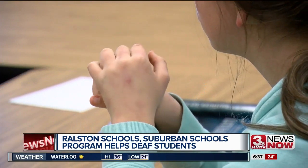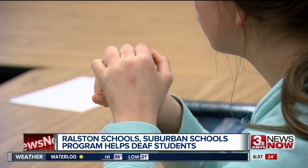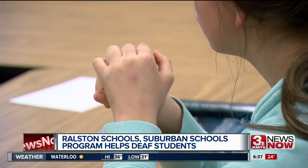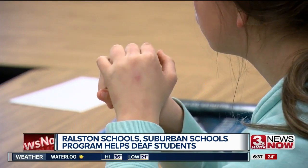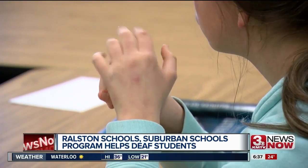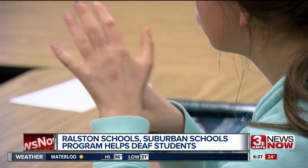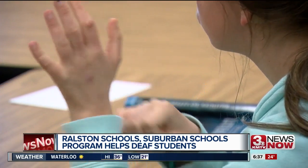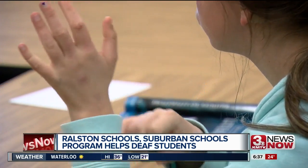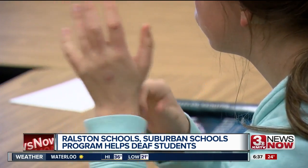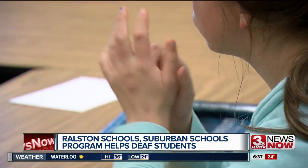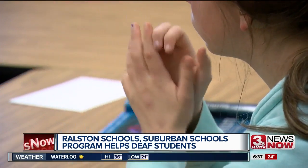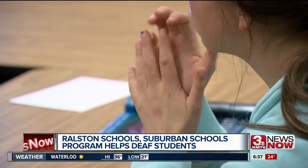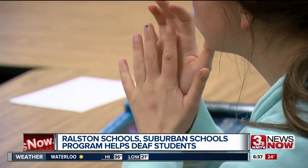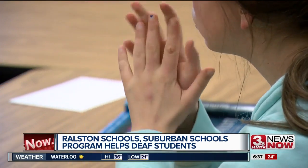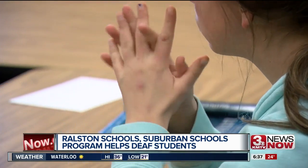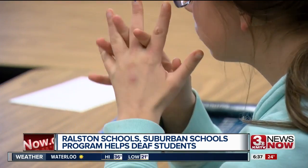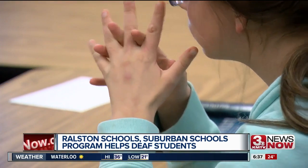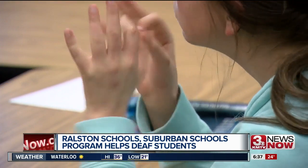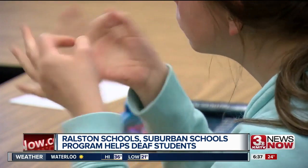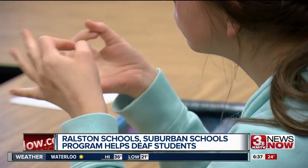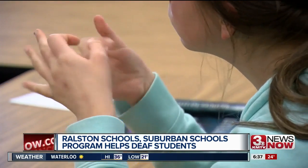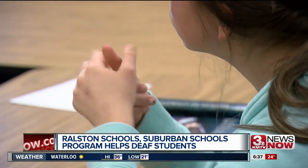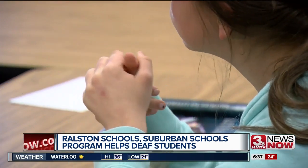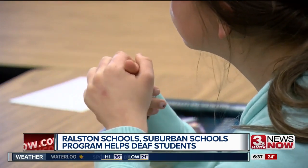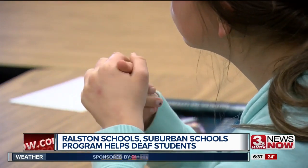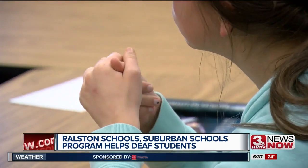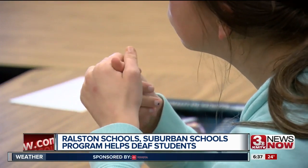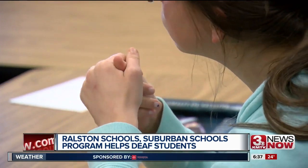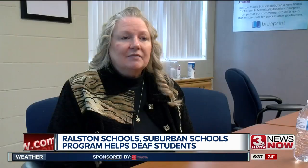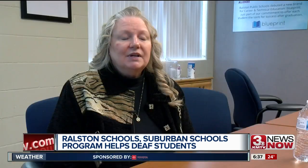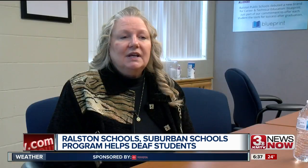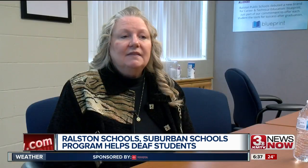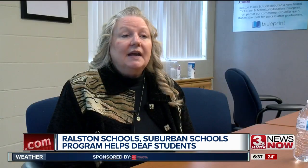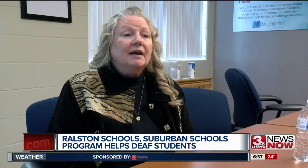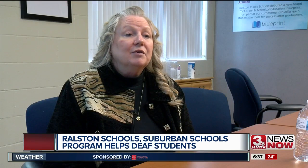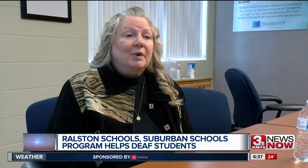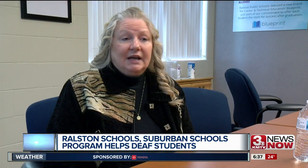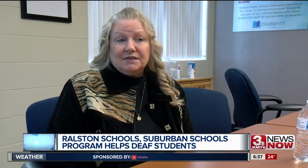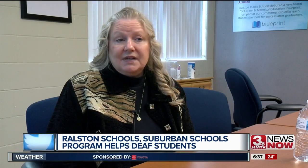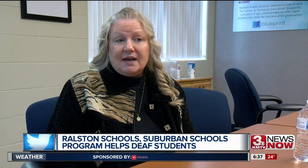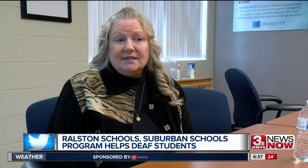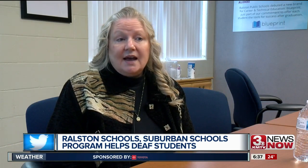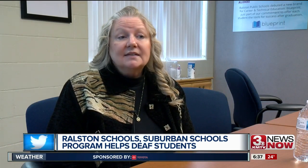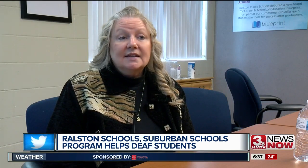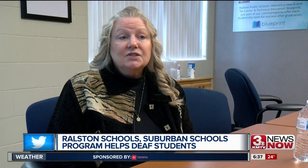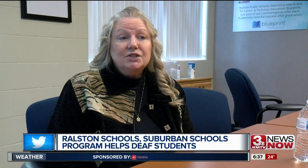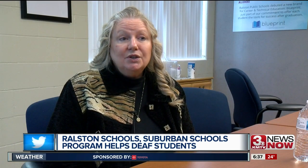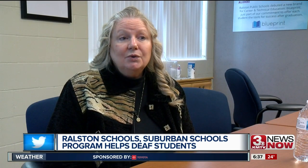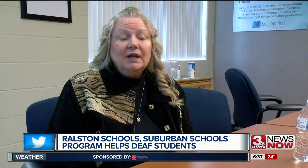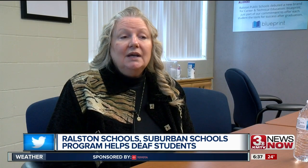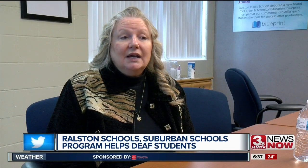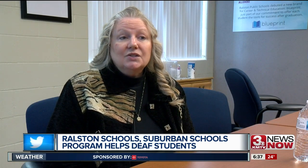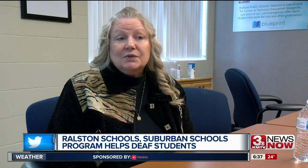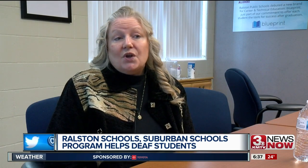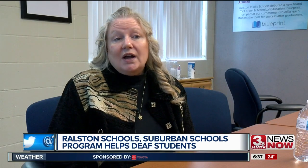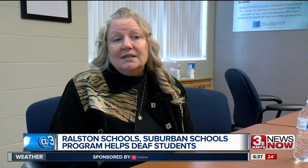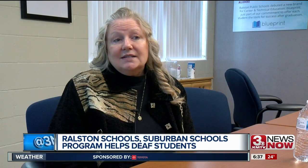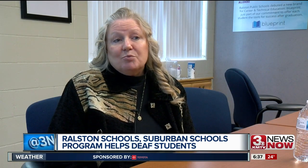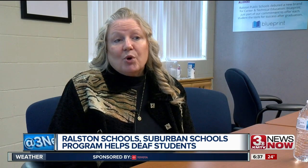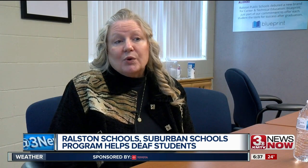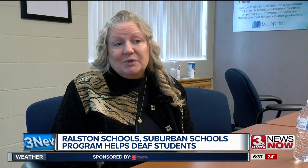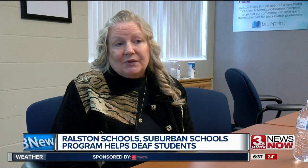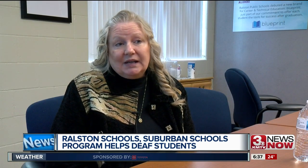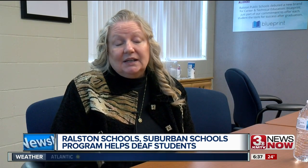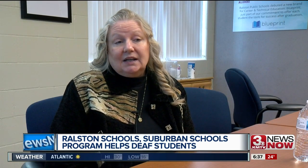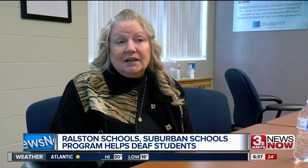students are being served in the Ralston School District. They need to be able to experience everything that everybody else has access to, and so as